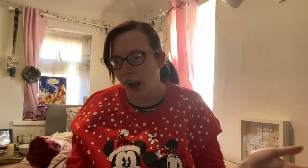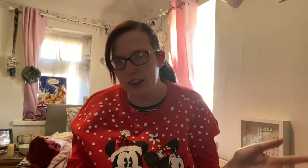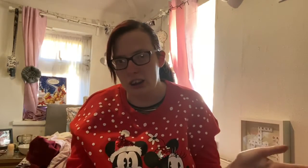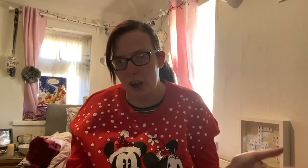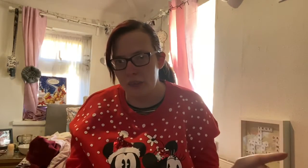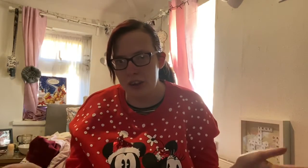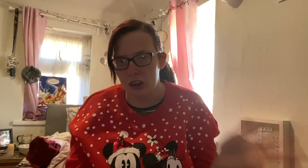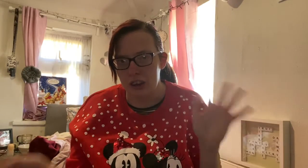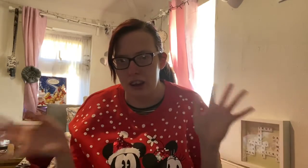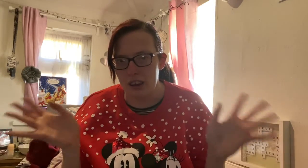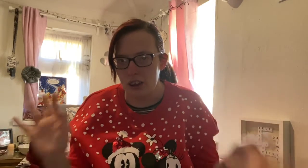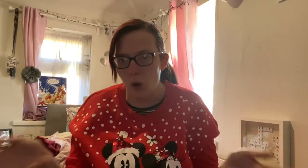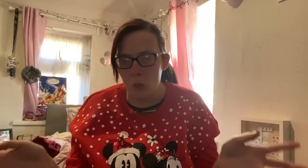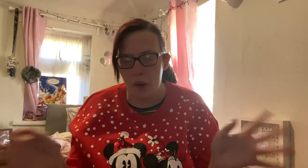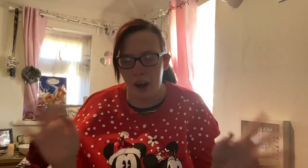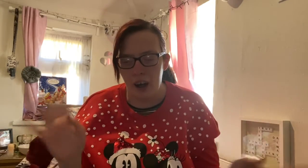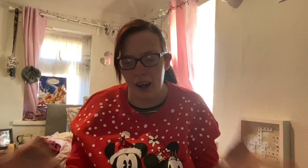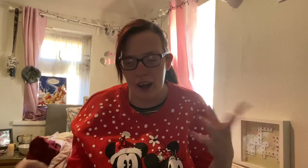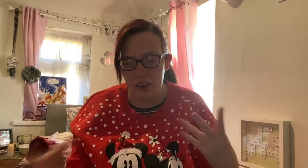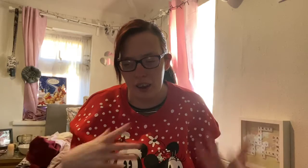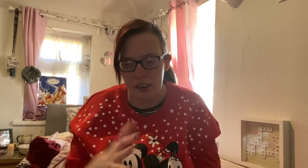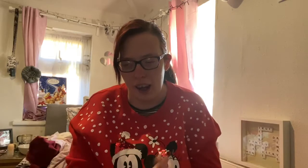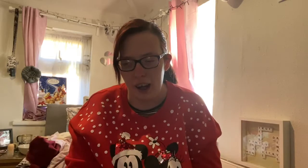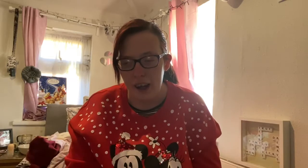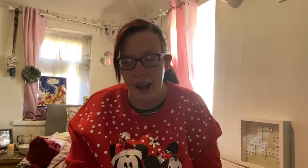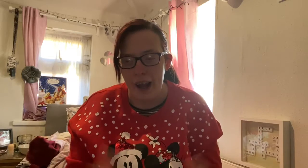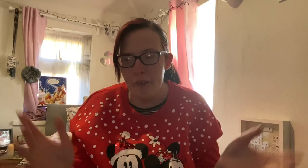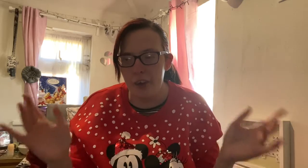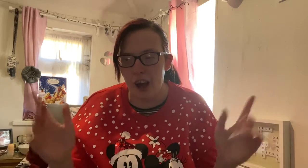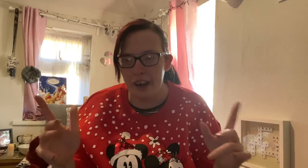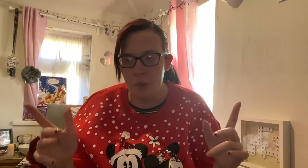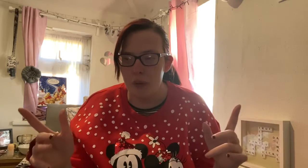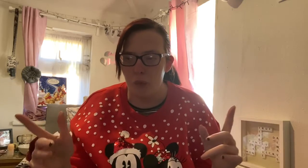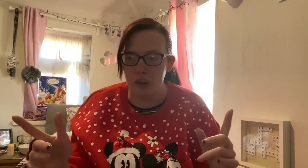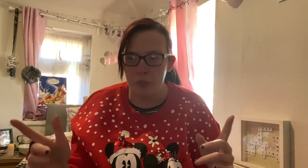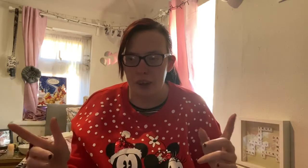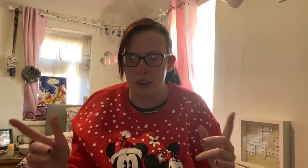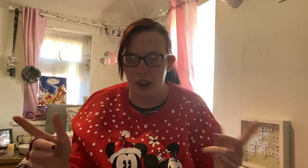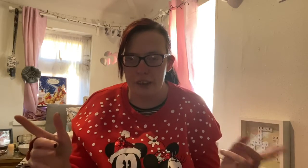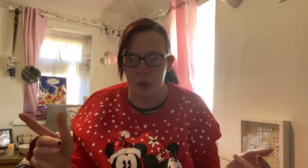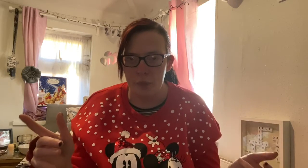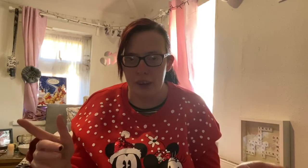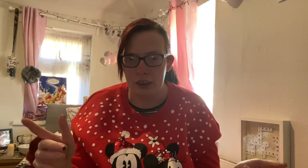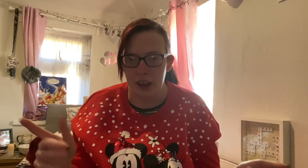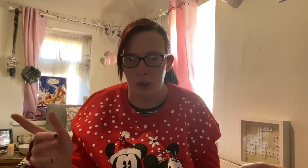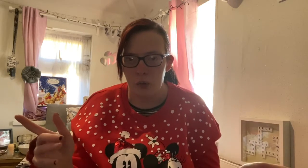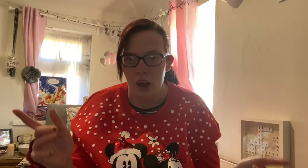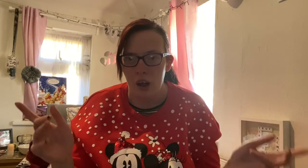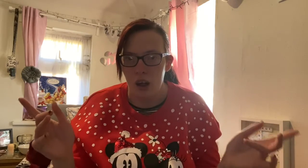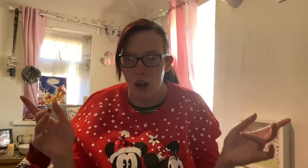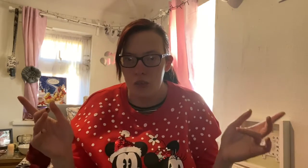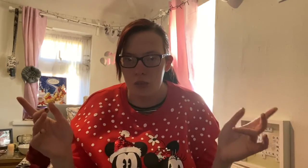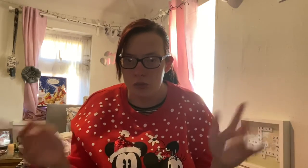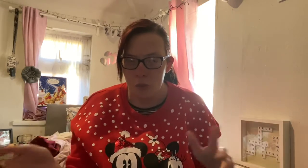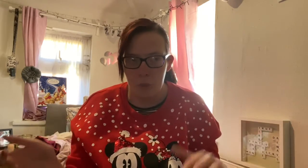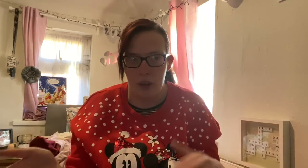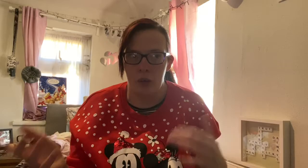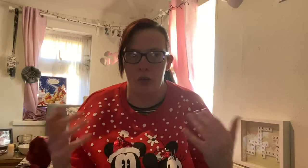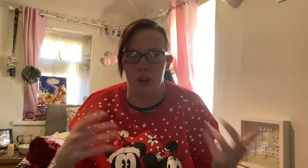just hope that John is all better. And yeah, if you guys have been watching my channel from a while, you